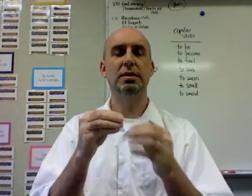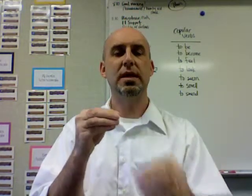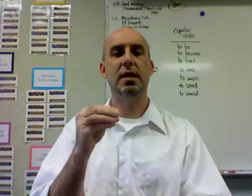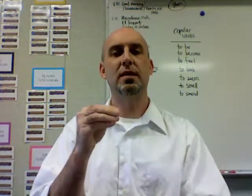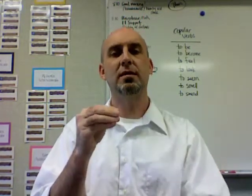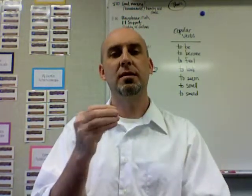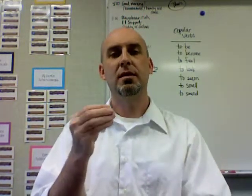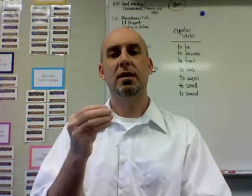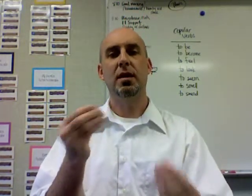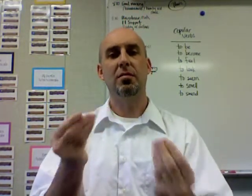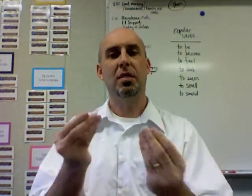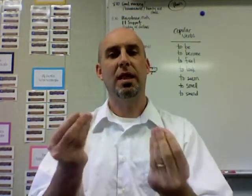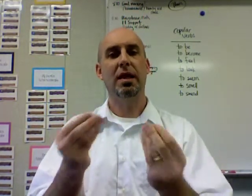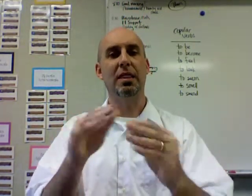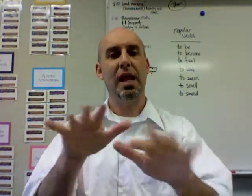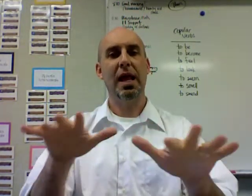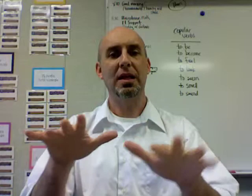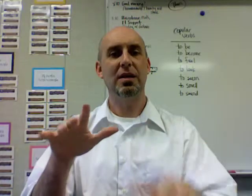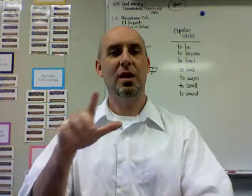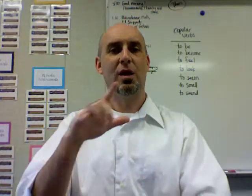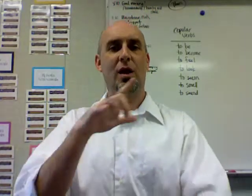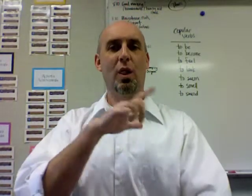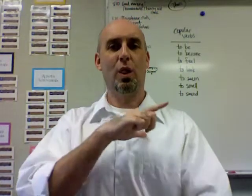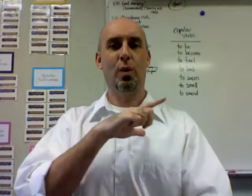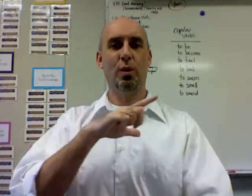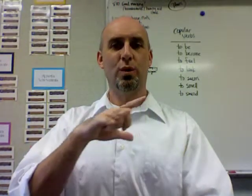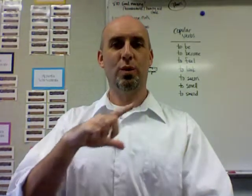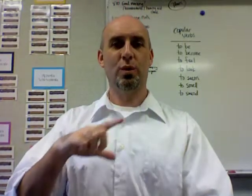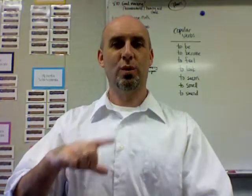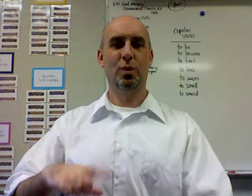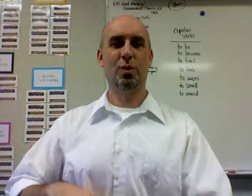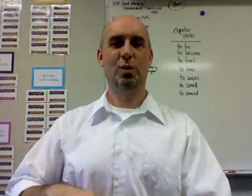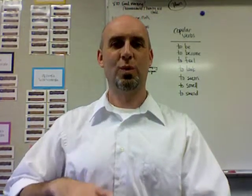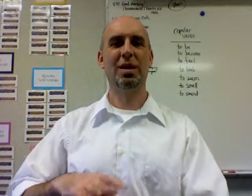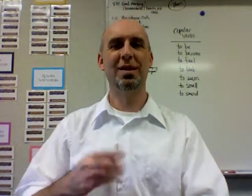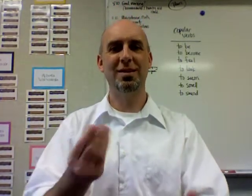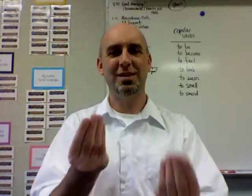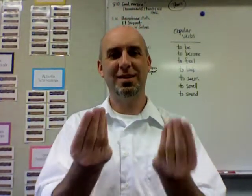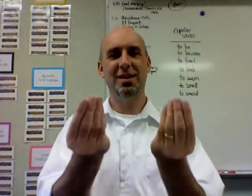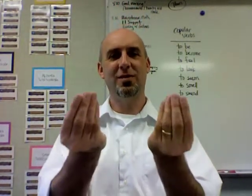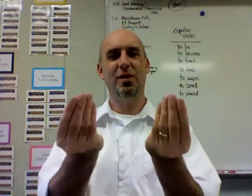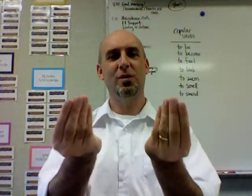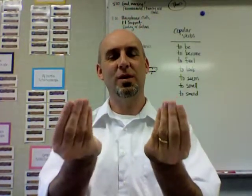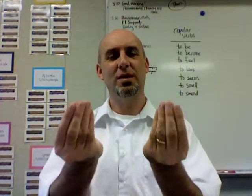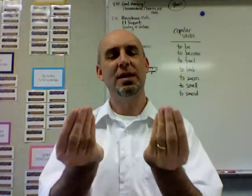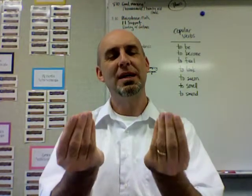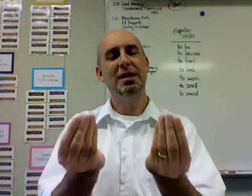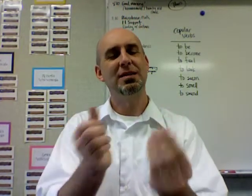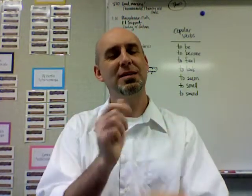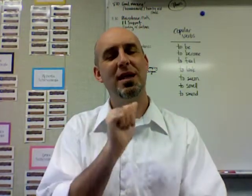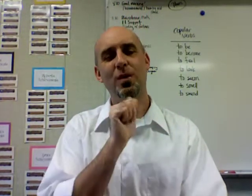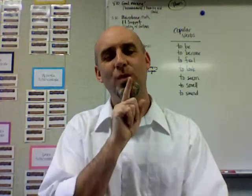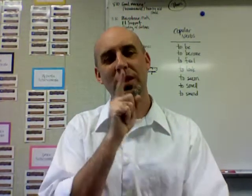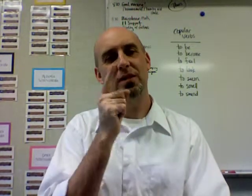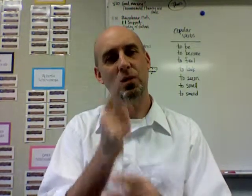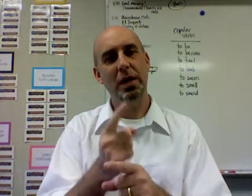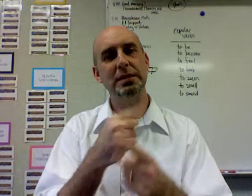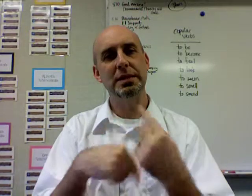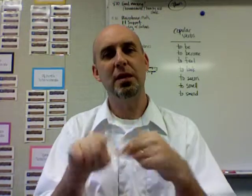say like a landlord. That's kind of a hard one. It's not really the right sign, but